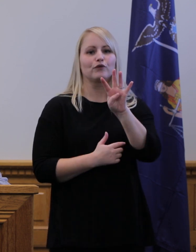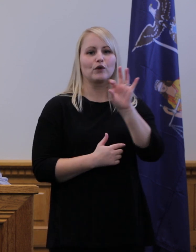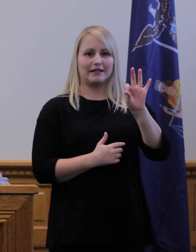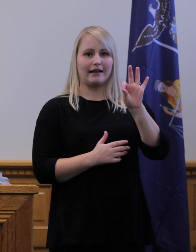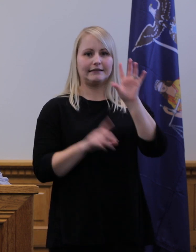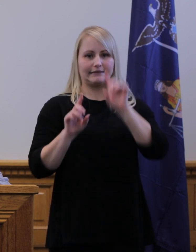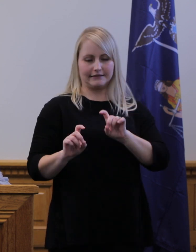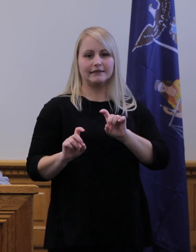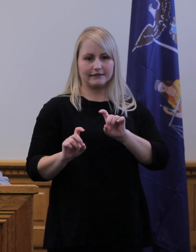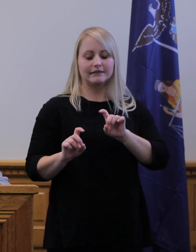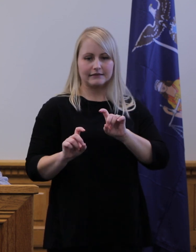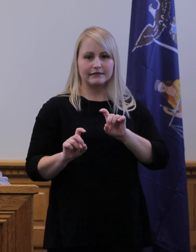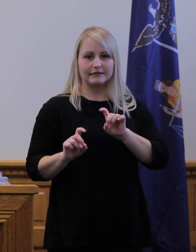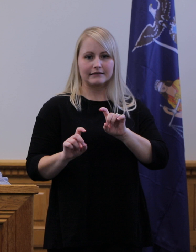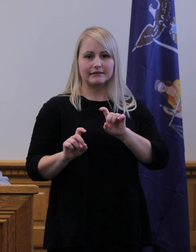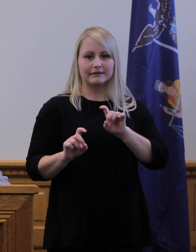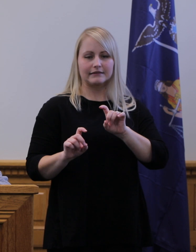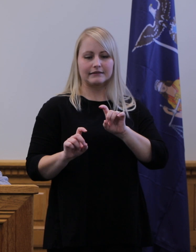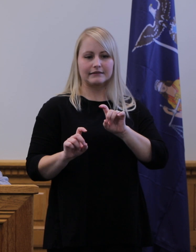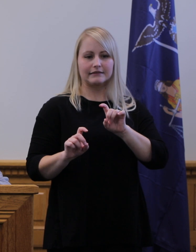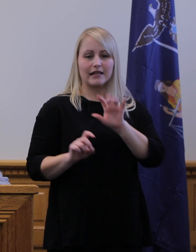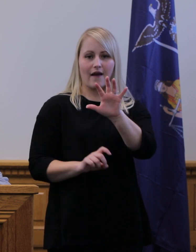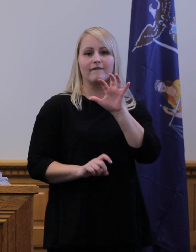45,249 tests. We have